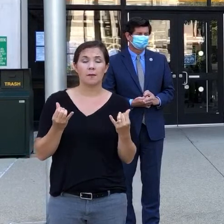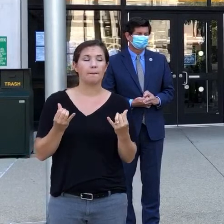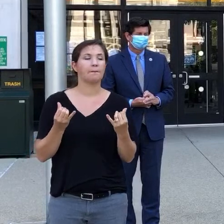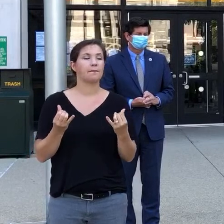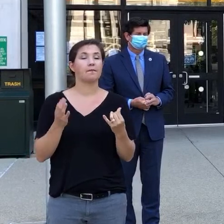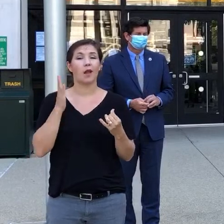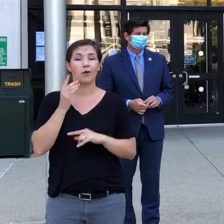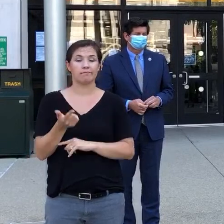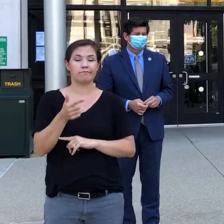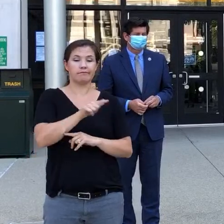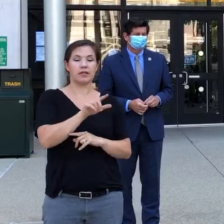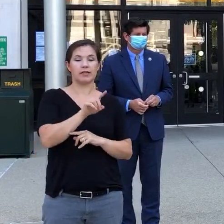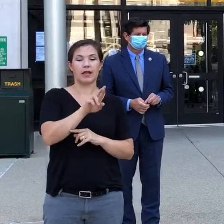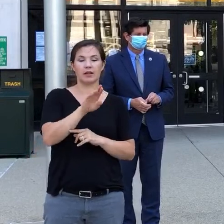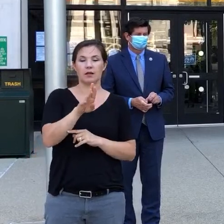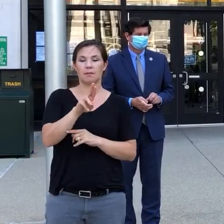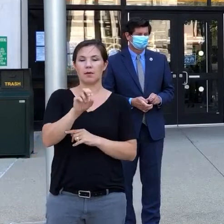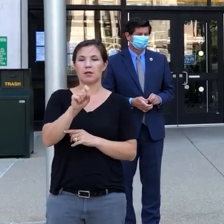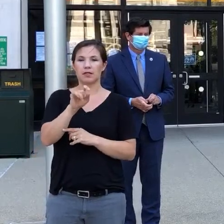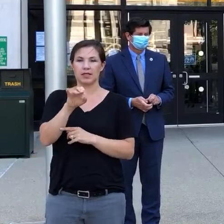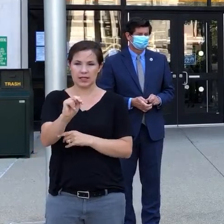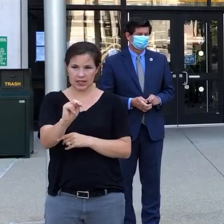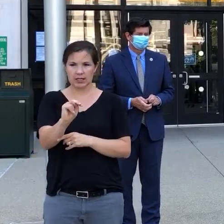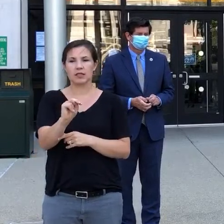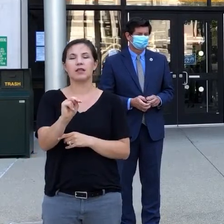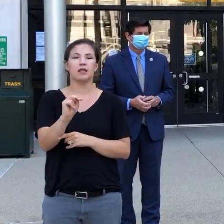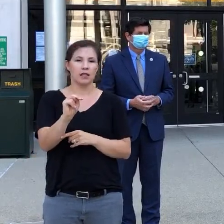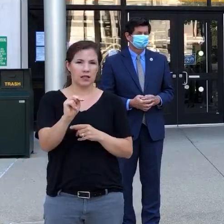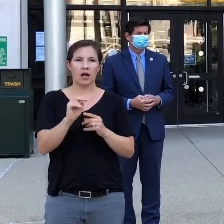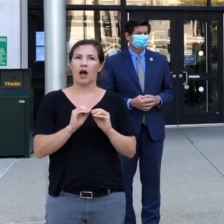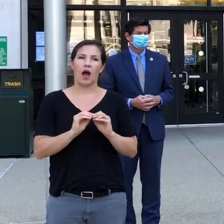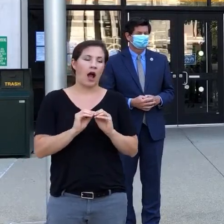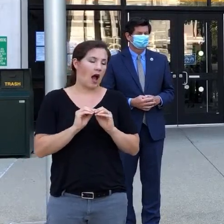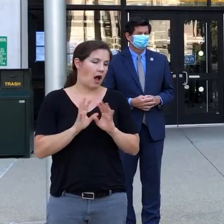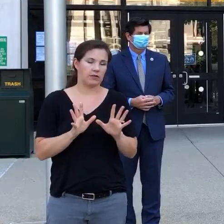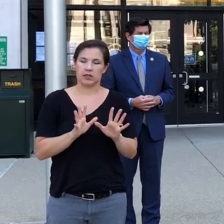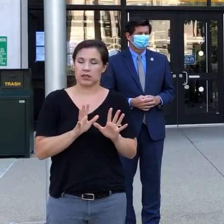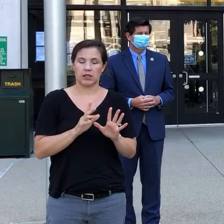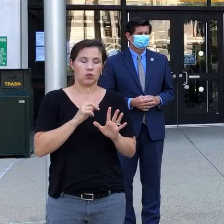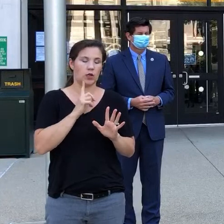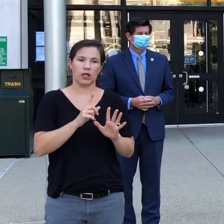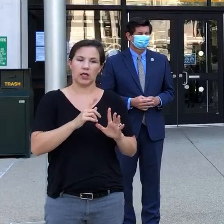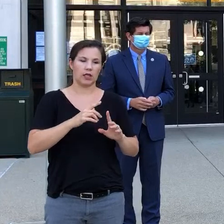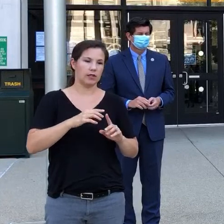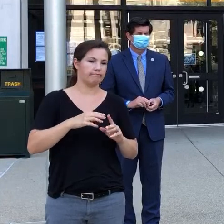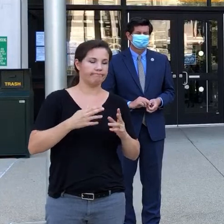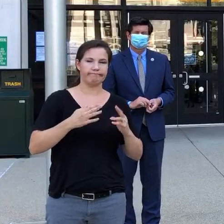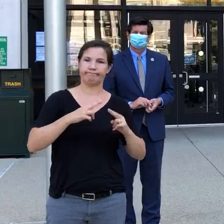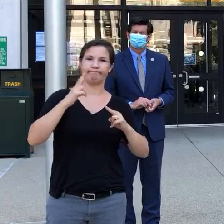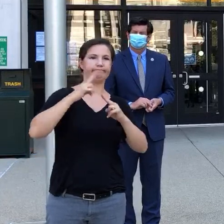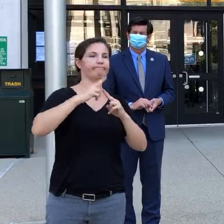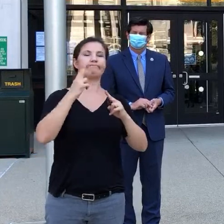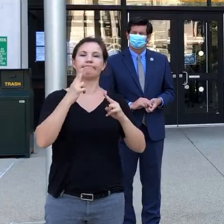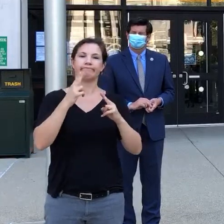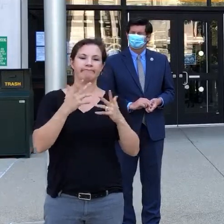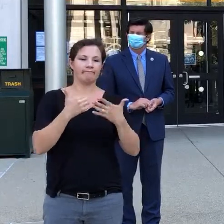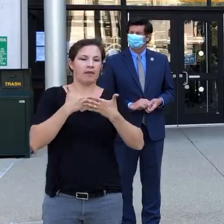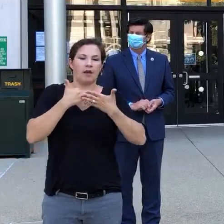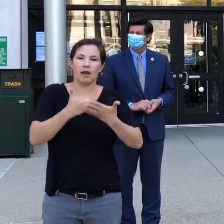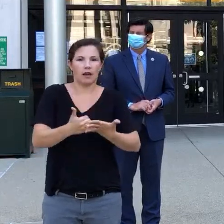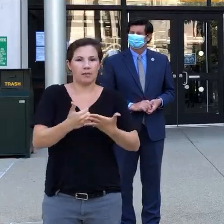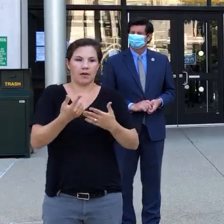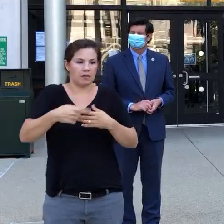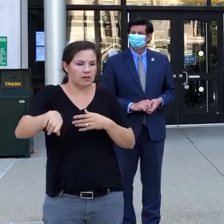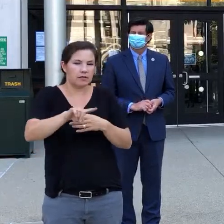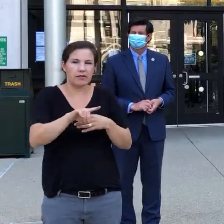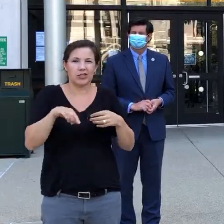will turn it over to Dr. Bernstein, who has been obviously just instrumental in not only helping us out